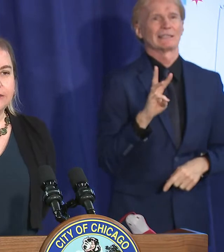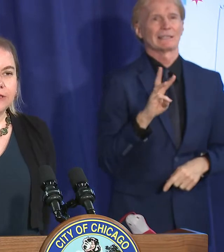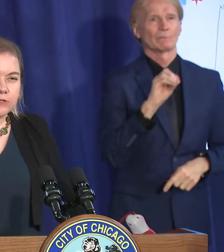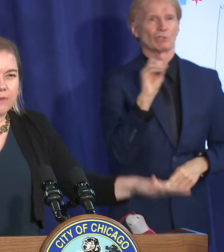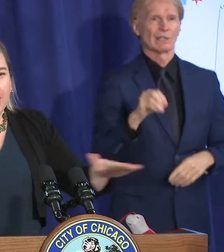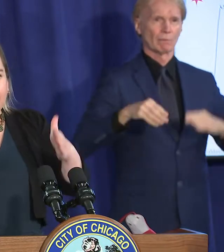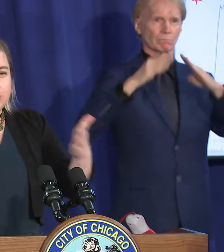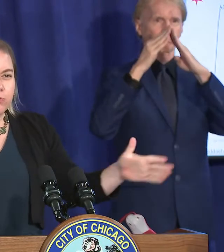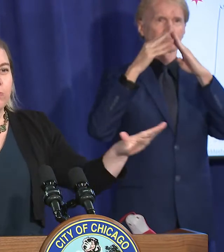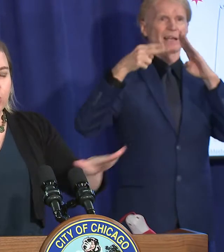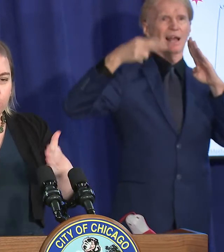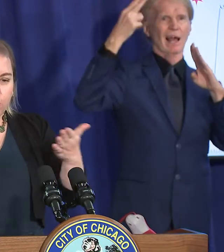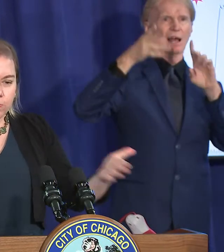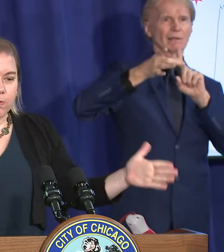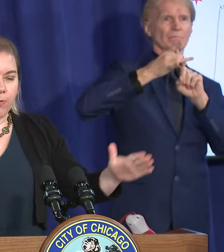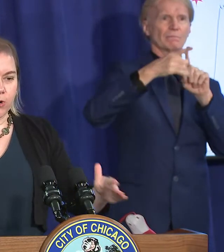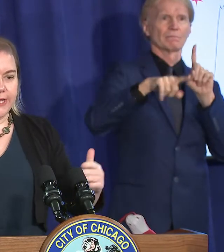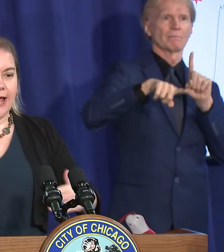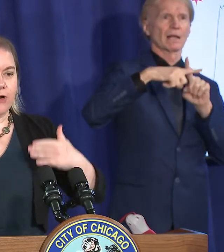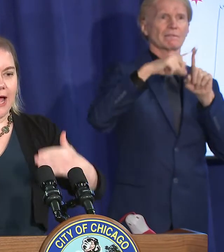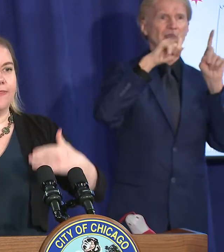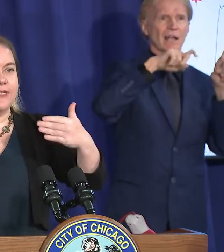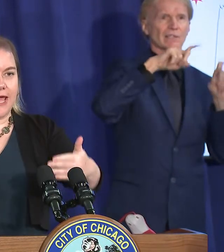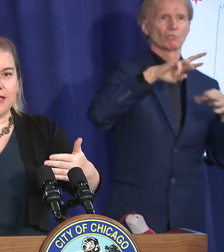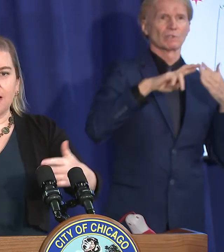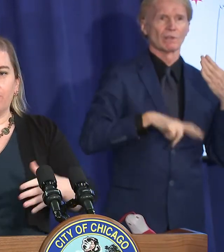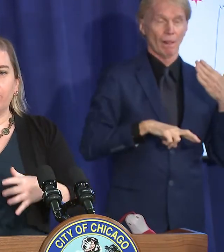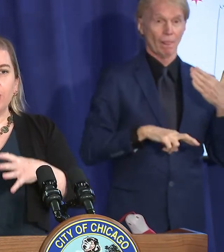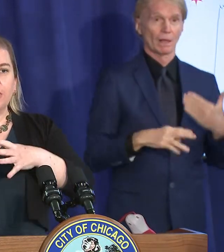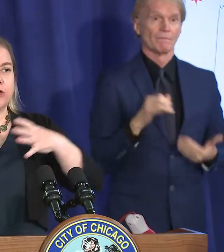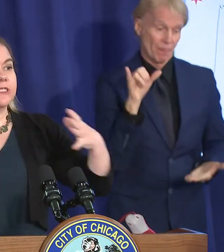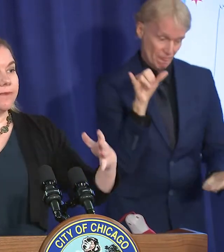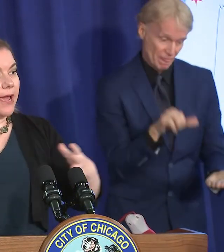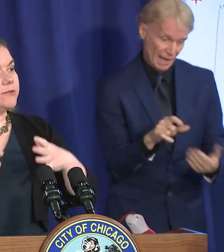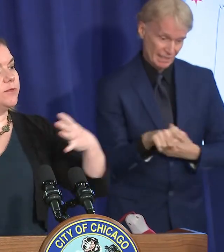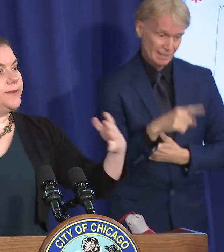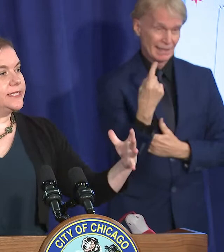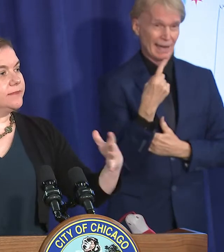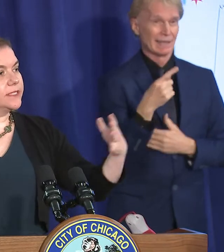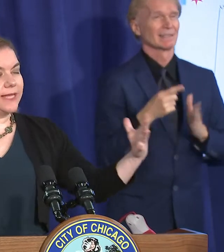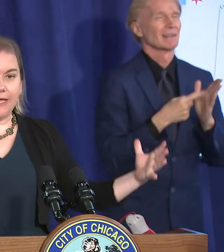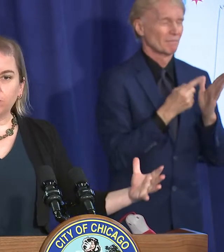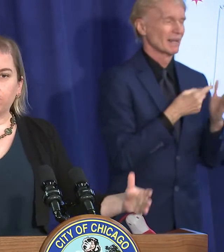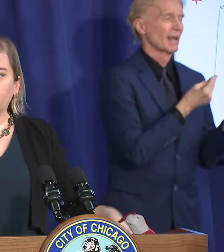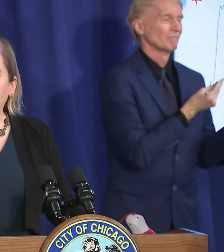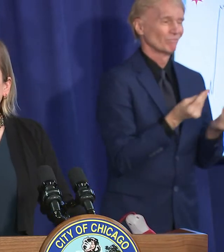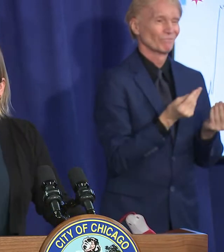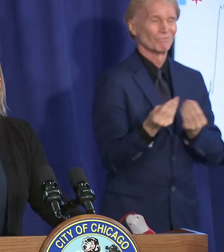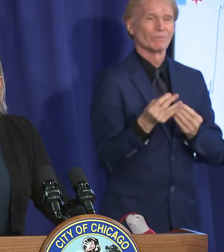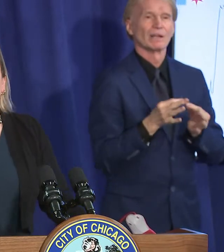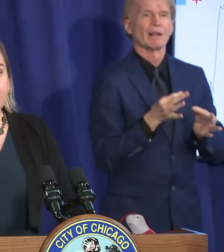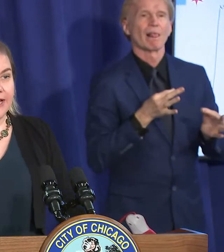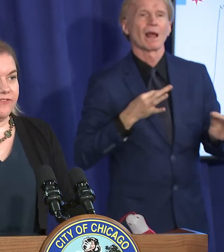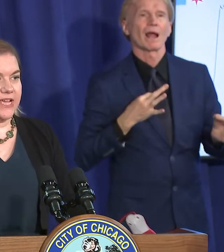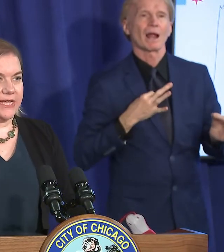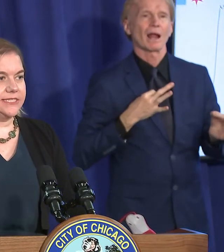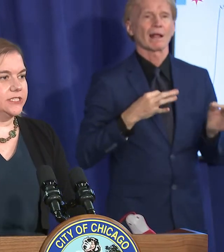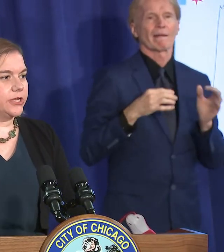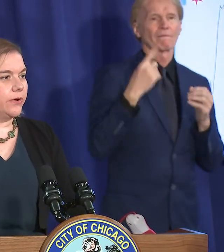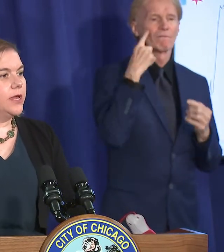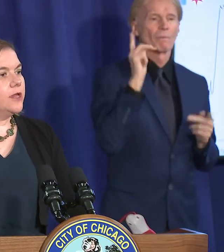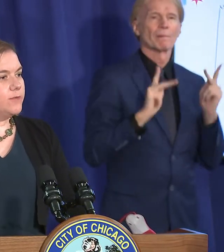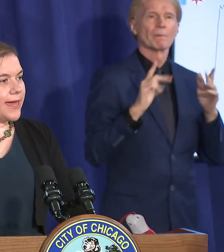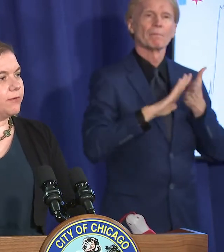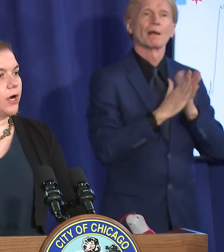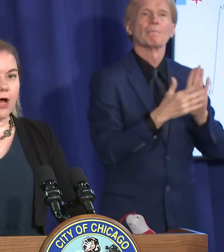And sometimes, when we're reporting out on the day of, there sometimes will be some delayed reporting, especially of negative tests.